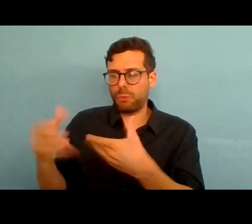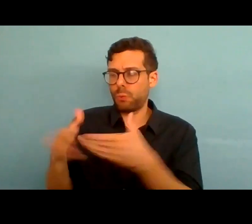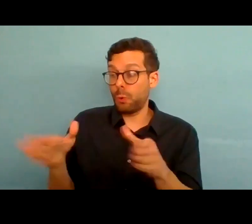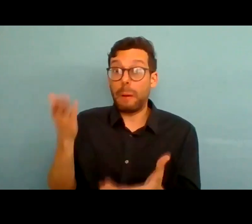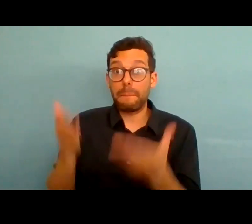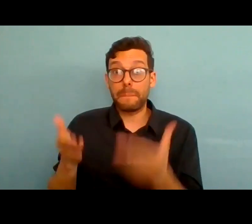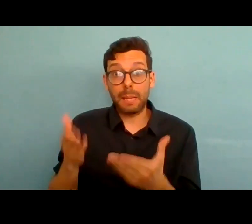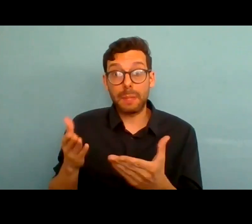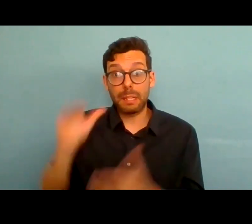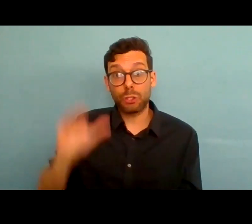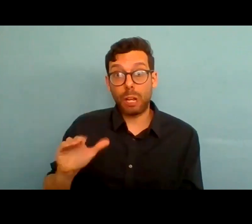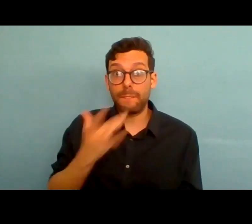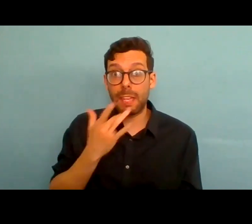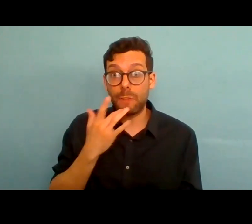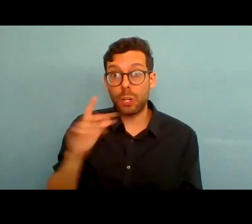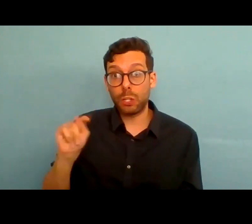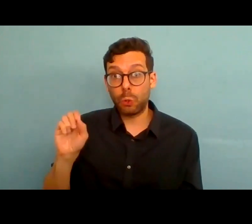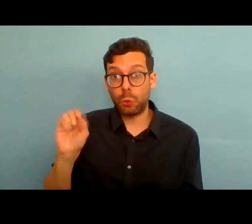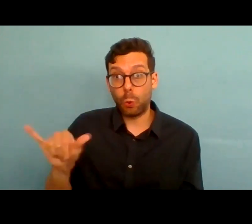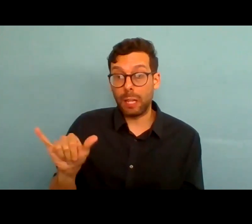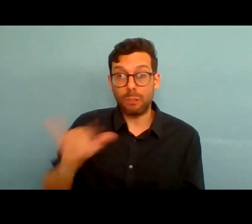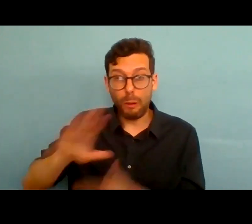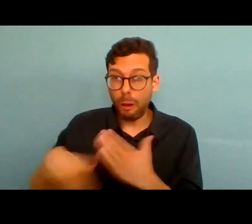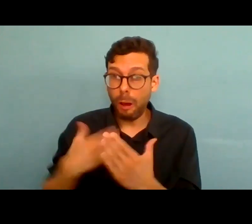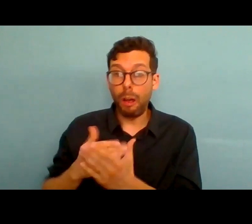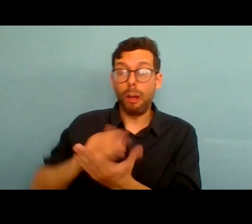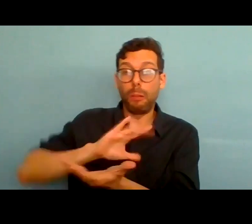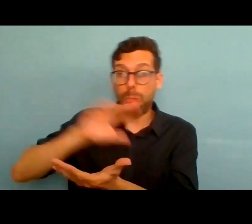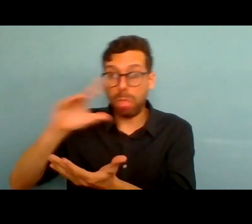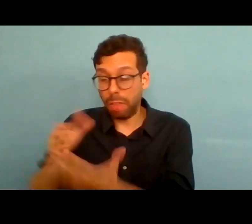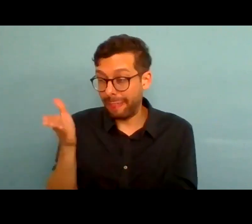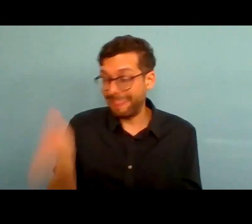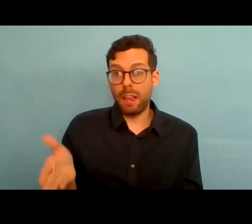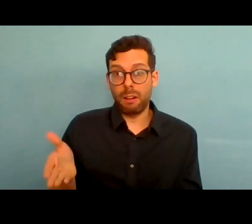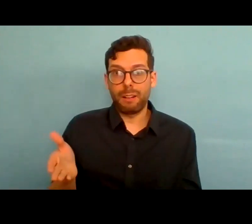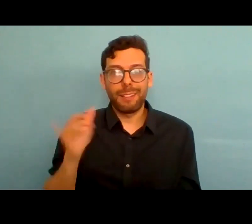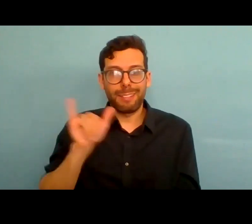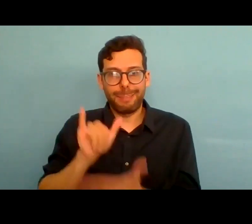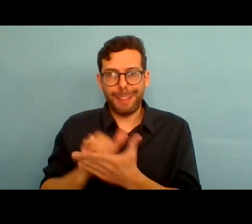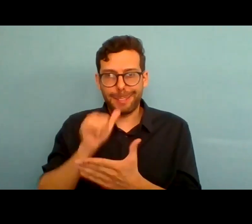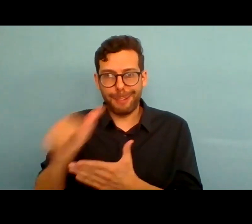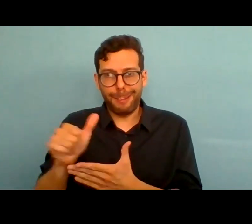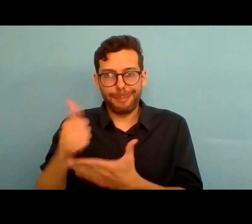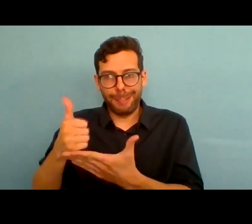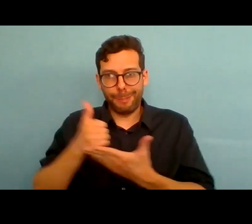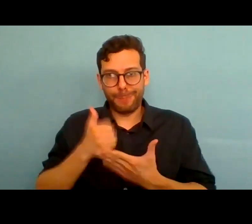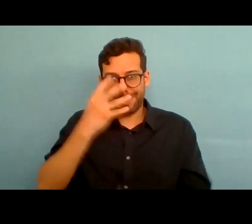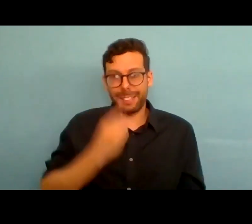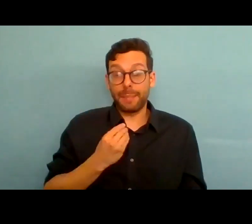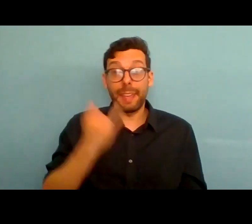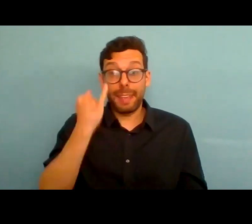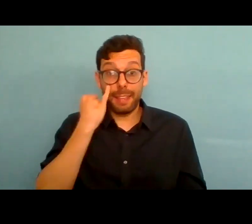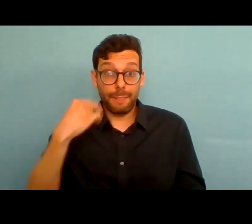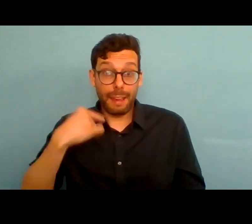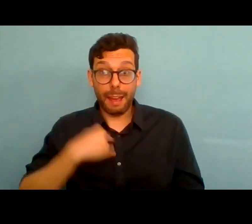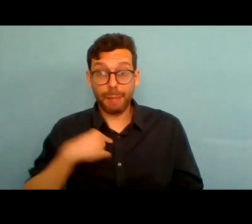conducive to a good night's rest. Because think about it, right? If I had every one of my favorite items next to me, well, I might be pretty tempted to hop